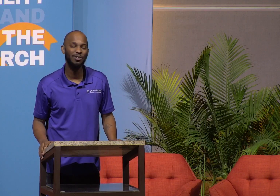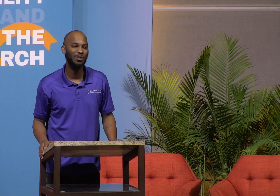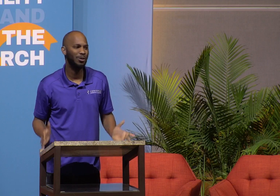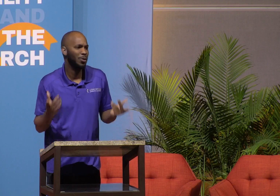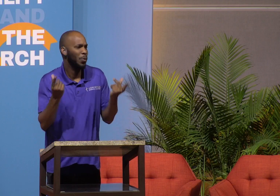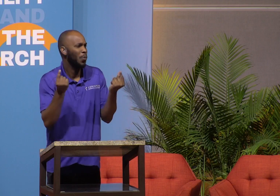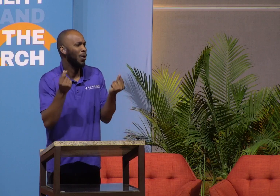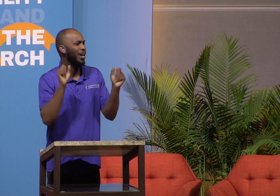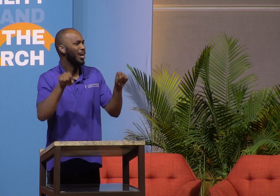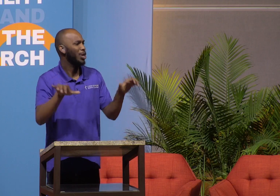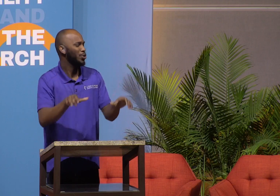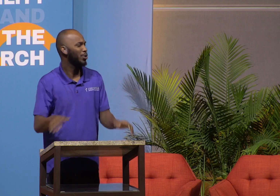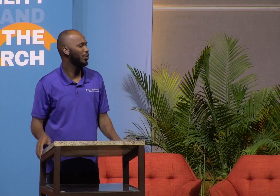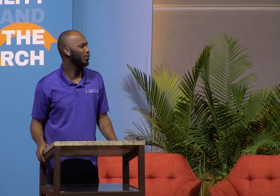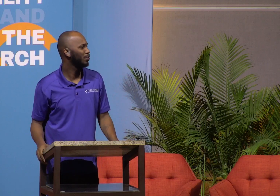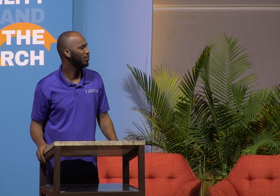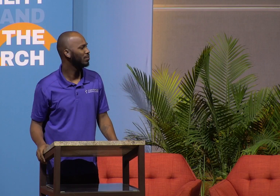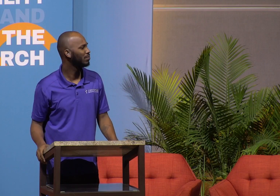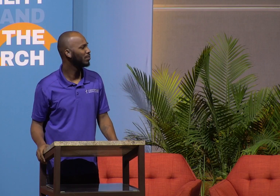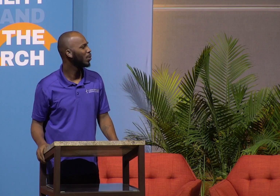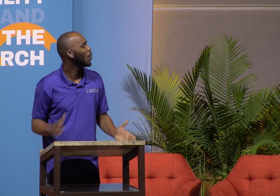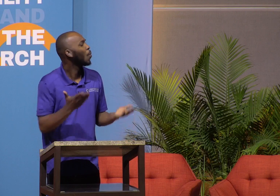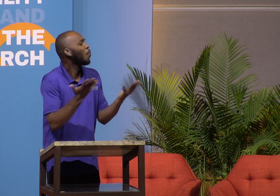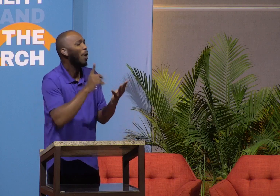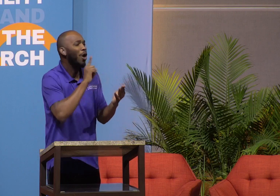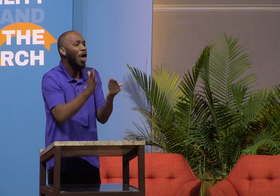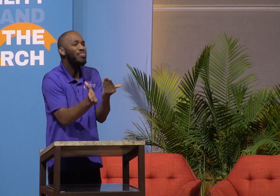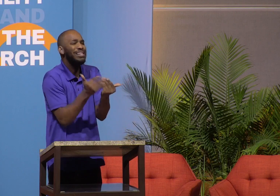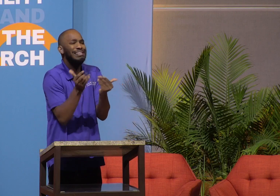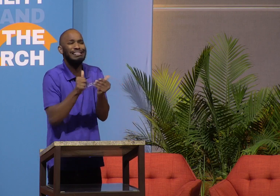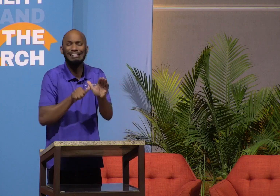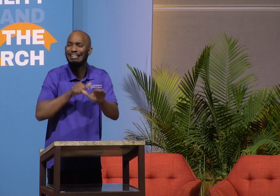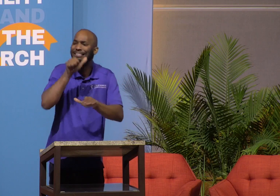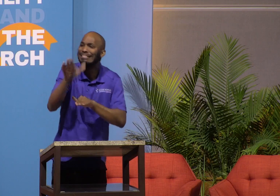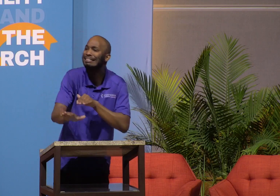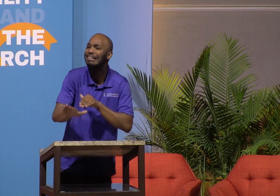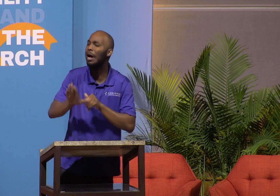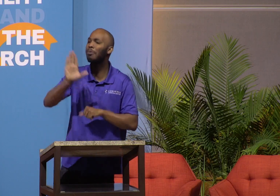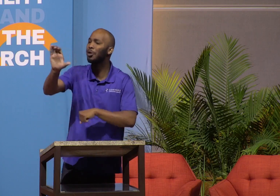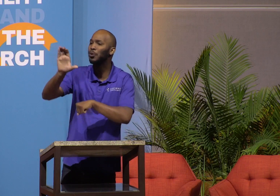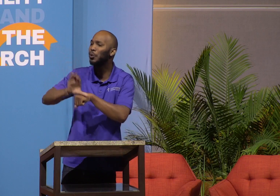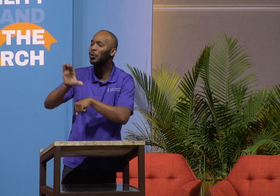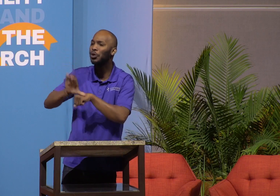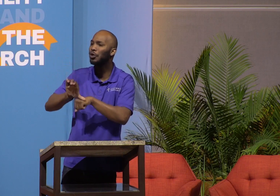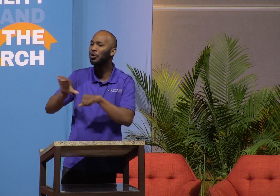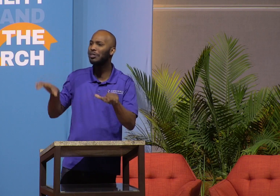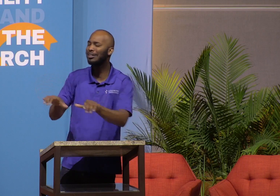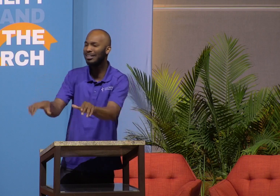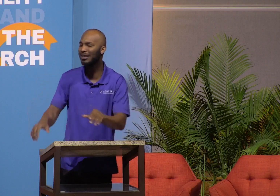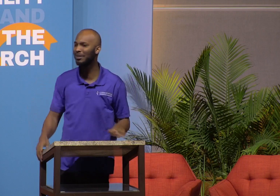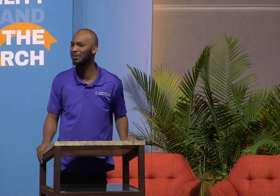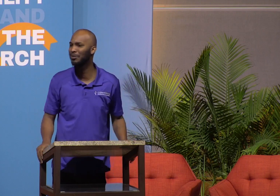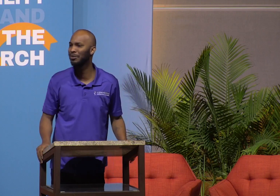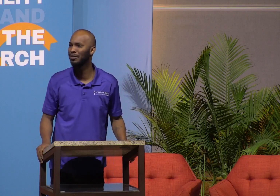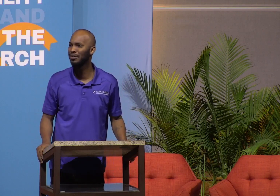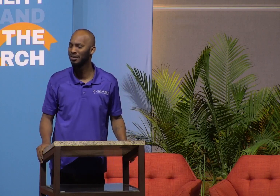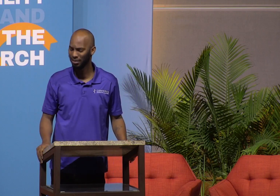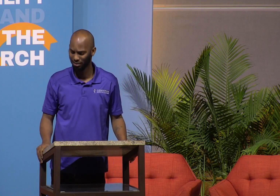to provide a change. And so when we look at what we can do, we want to talk about what some of the easy steps